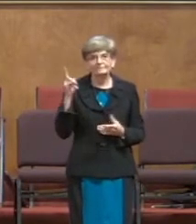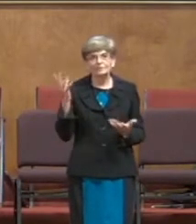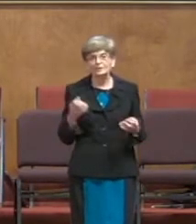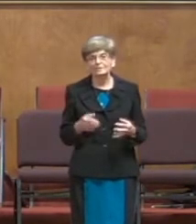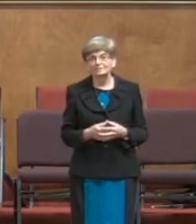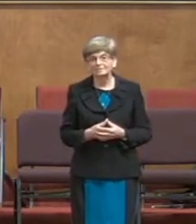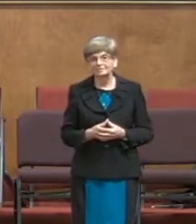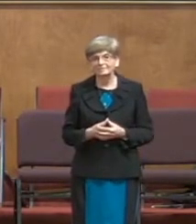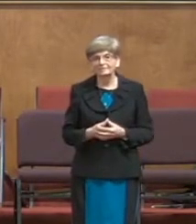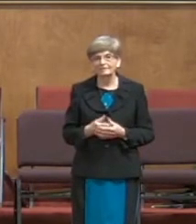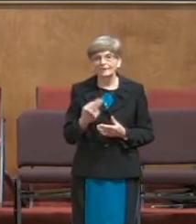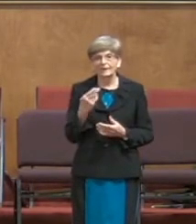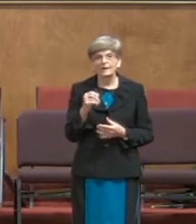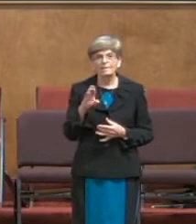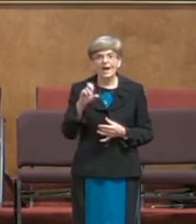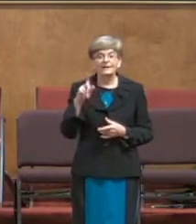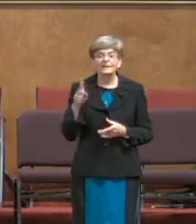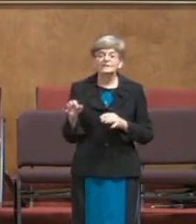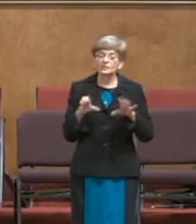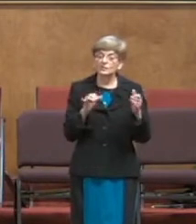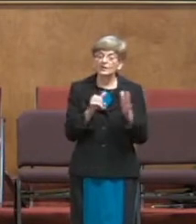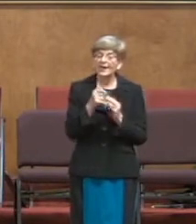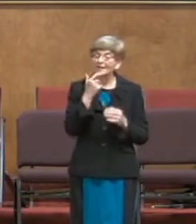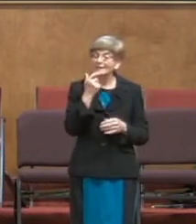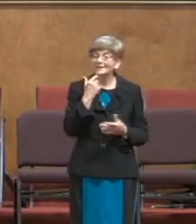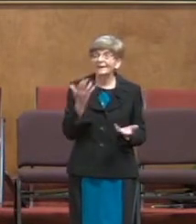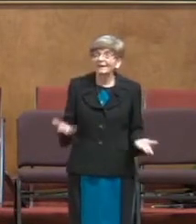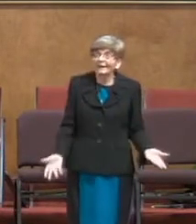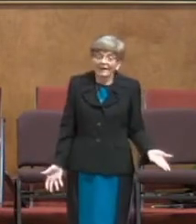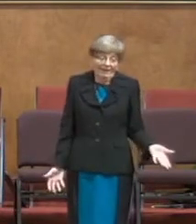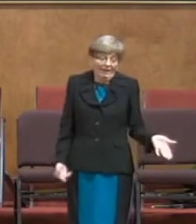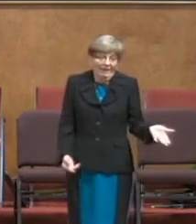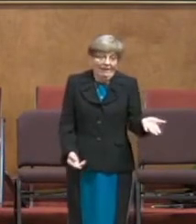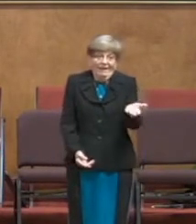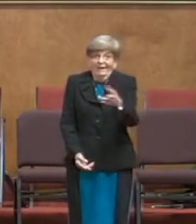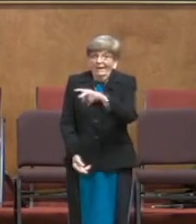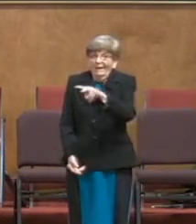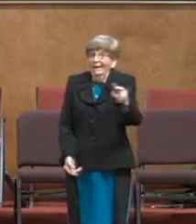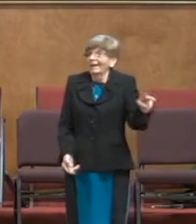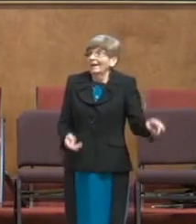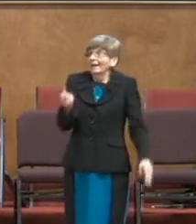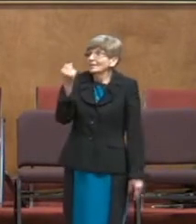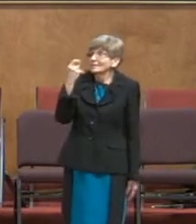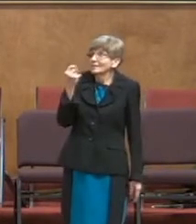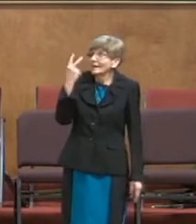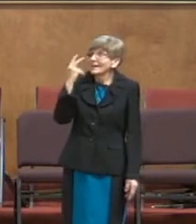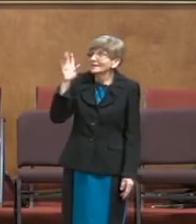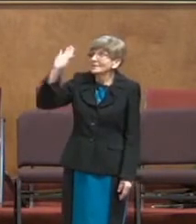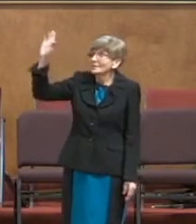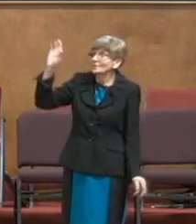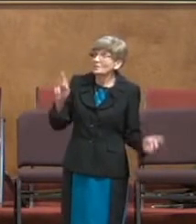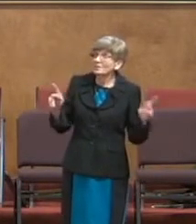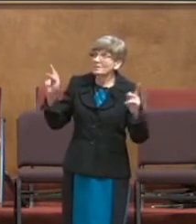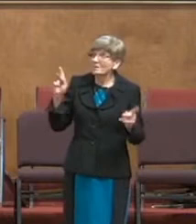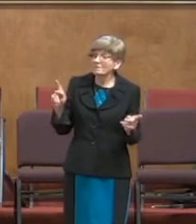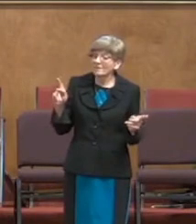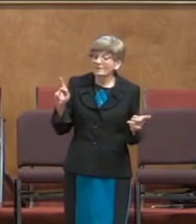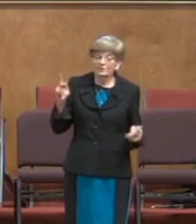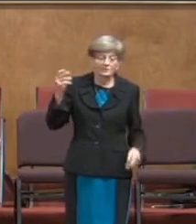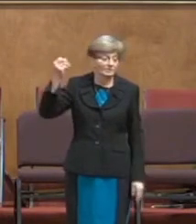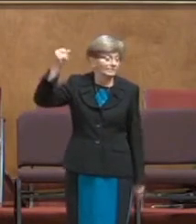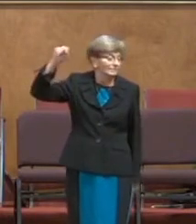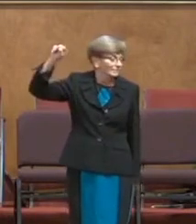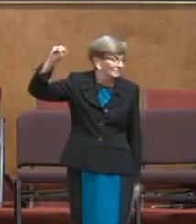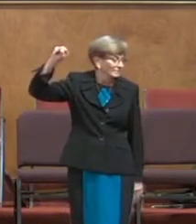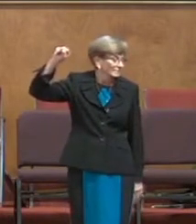Habakkuk was doing. He was saying, listen, God, I don't understand this. I look around and I see your people turning their back on